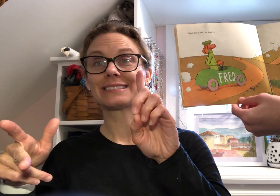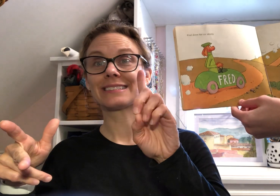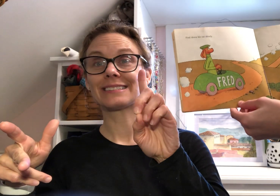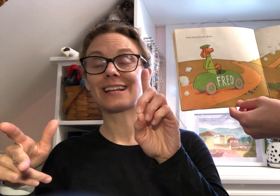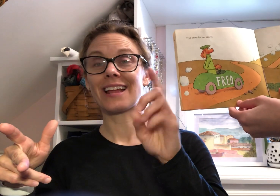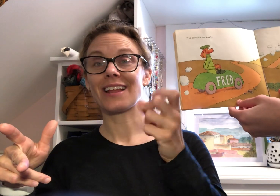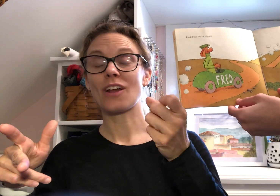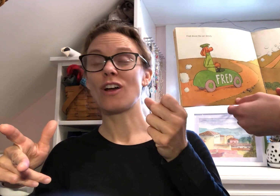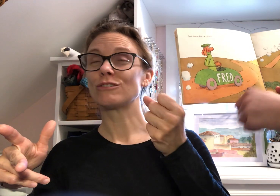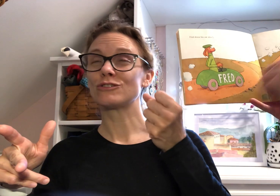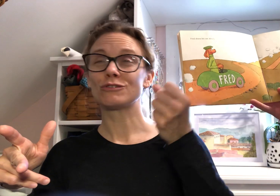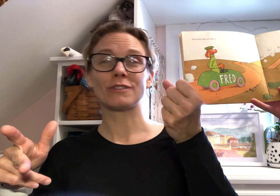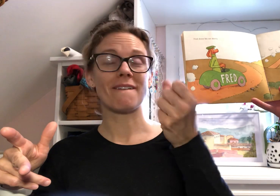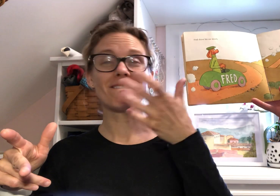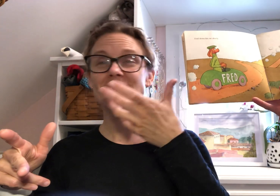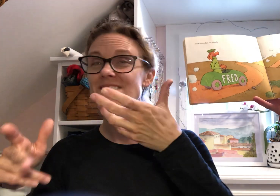One day, Fred and Ted took a trip.